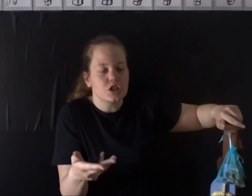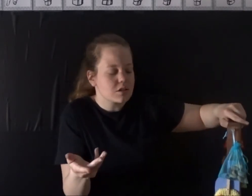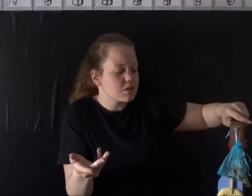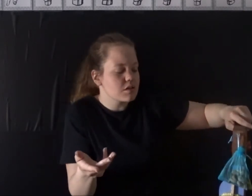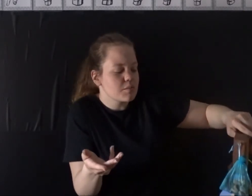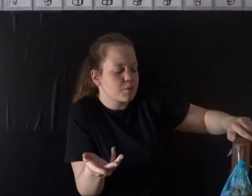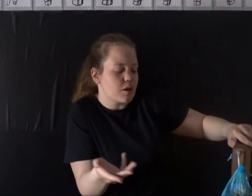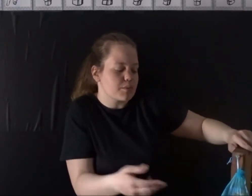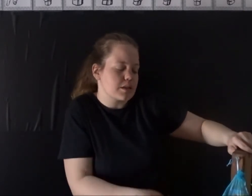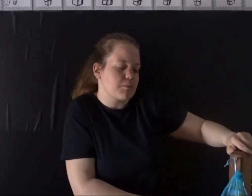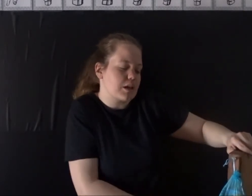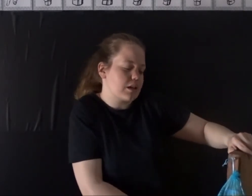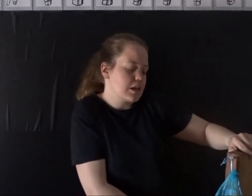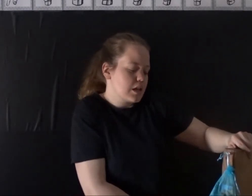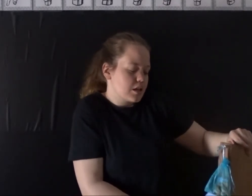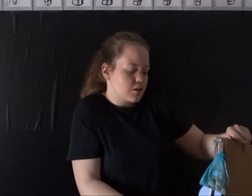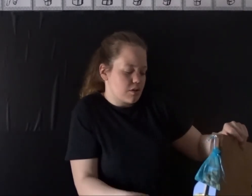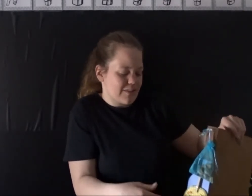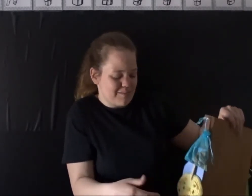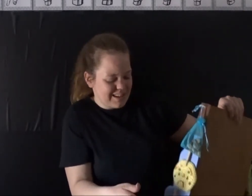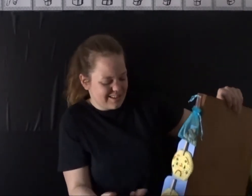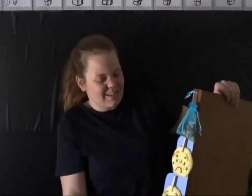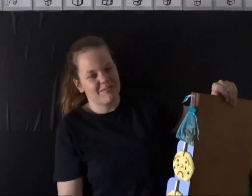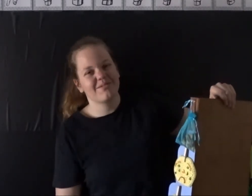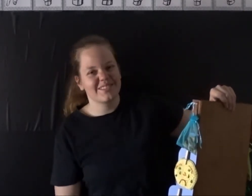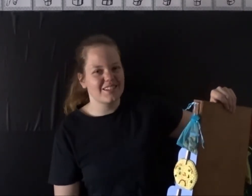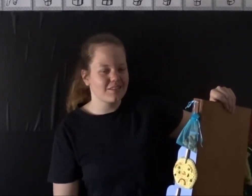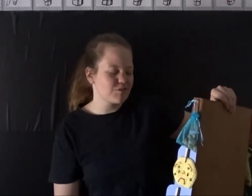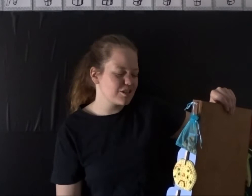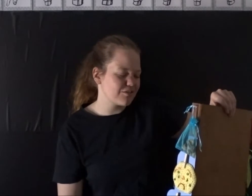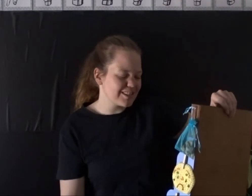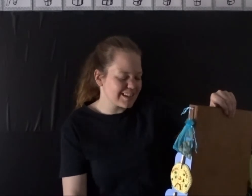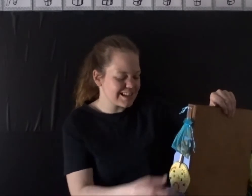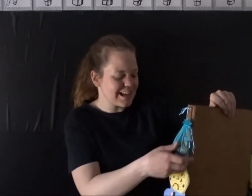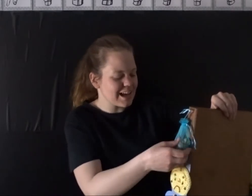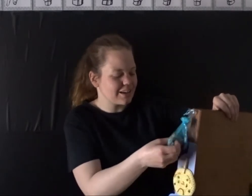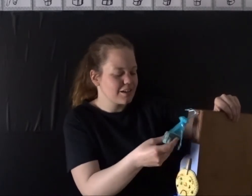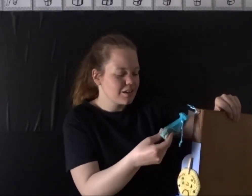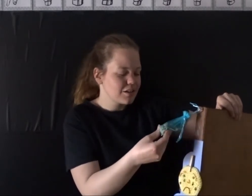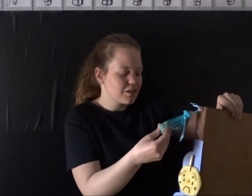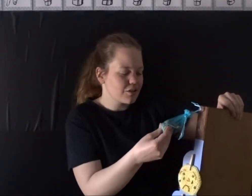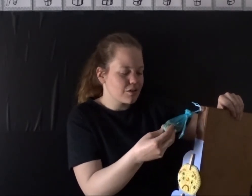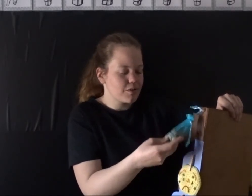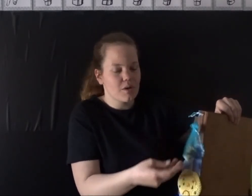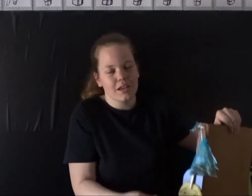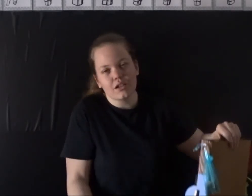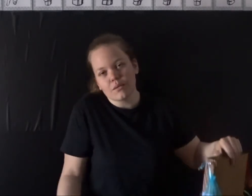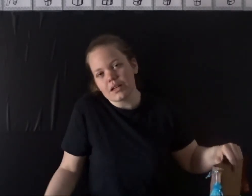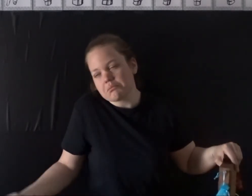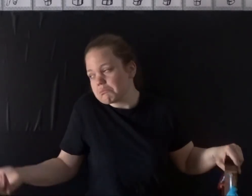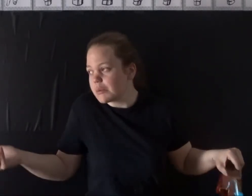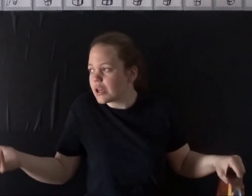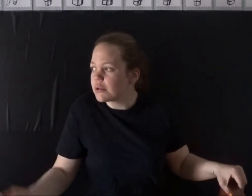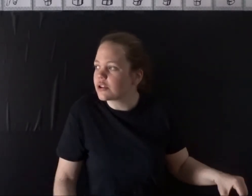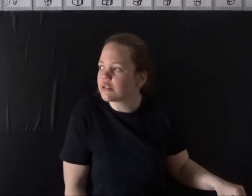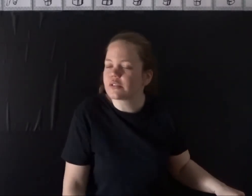or little prompts that might, if I'm like, I'm just feeling sad. Oh, go for a walk. You know what? Maybe I will go for a